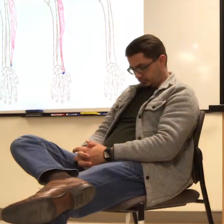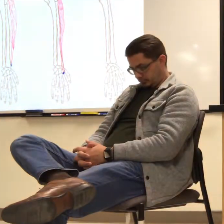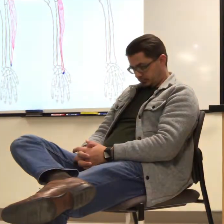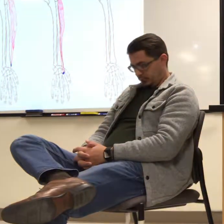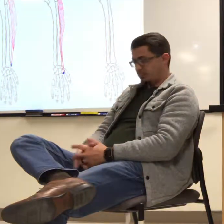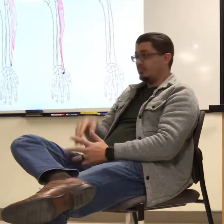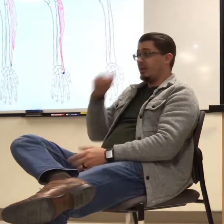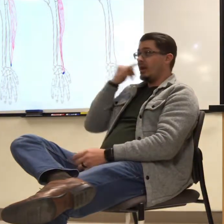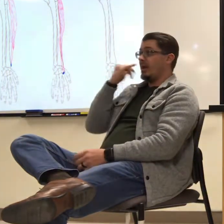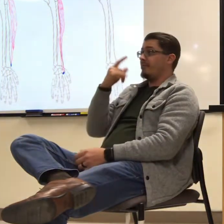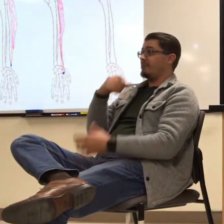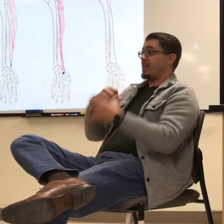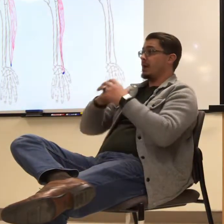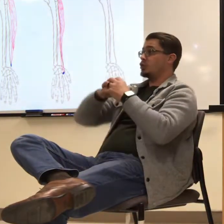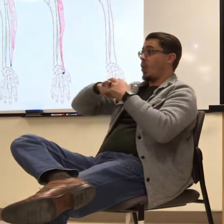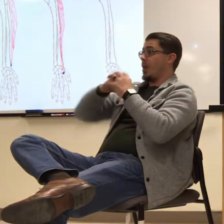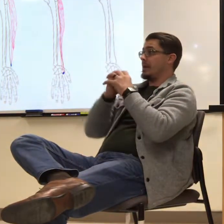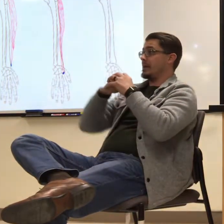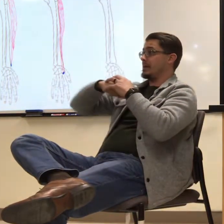let's say that's my joint.